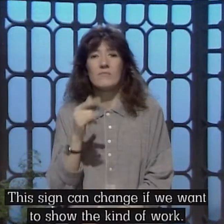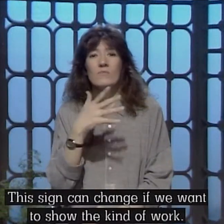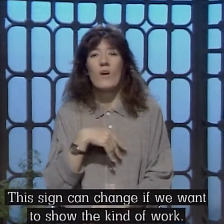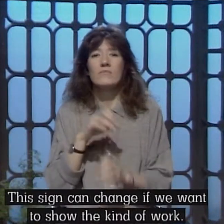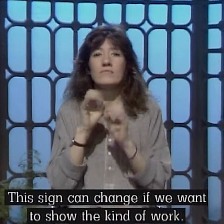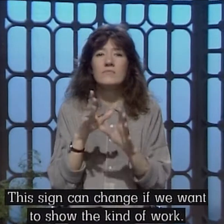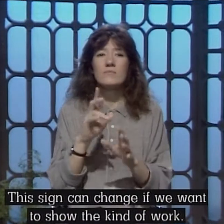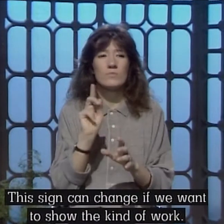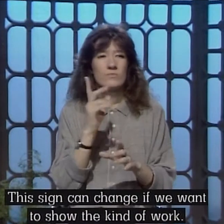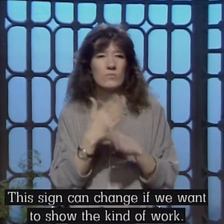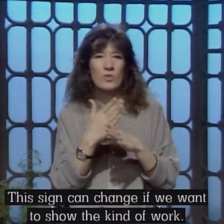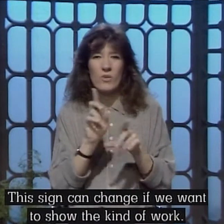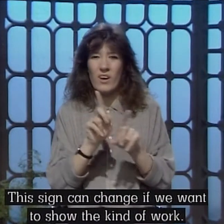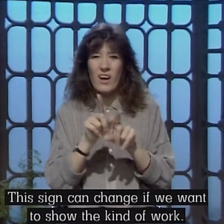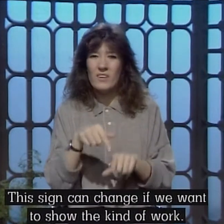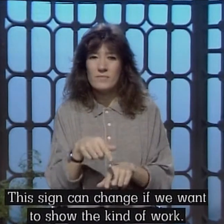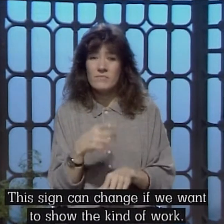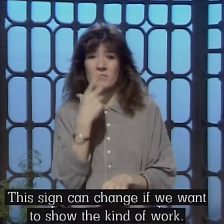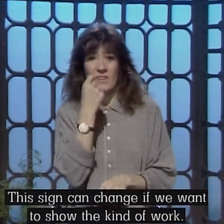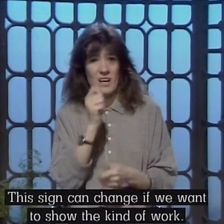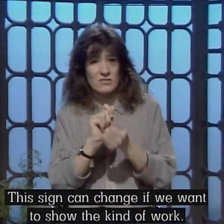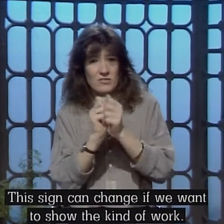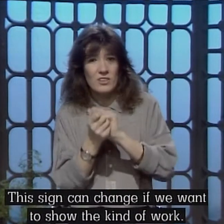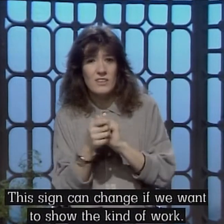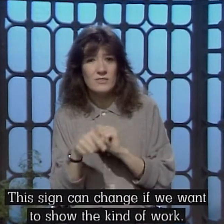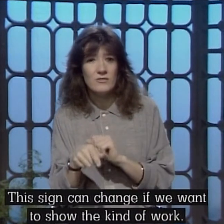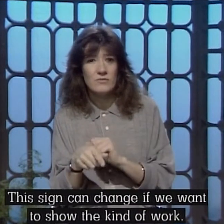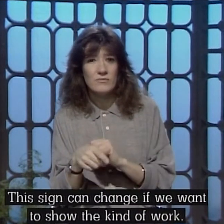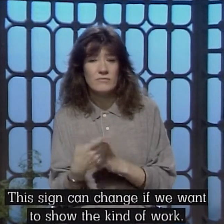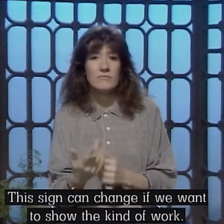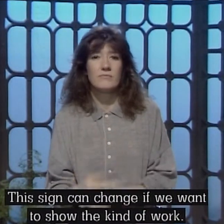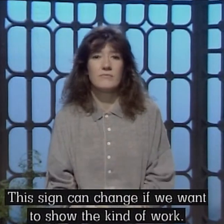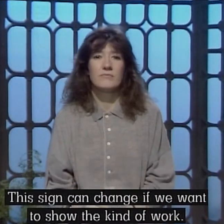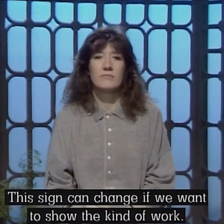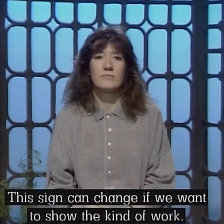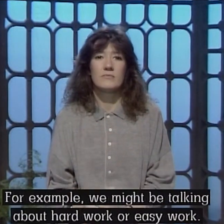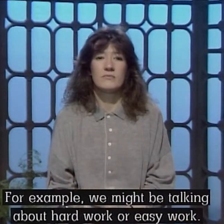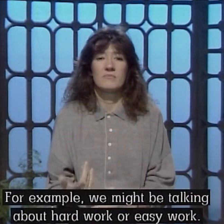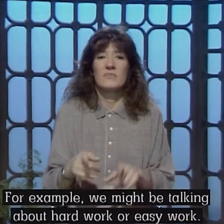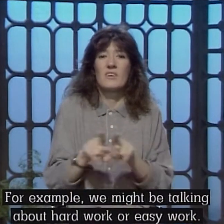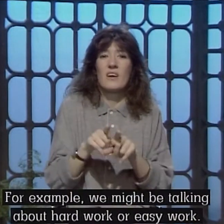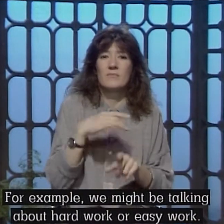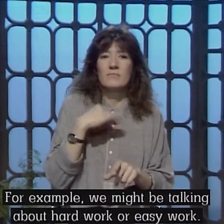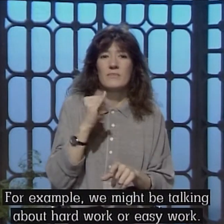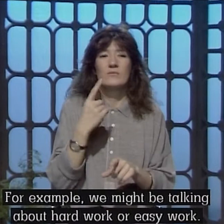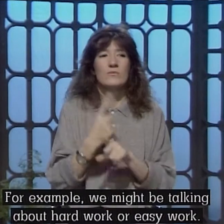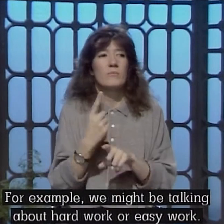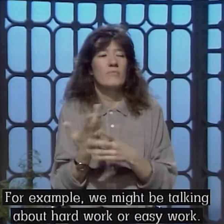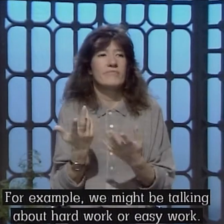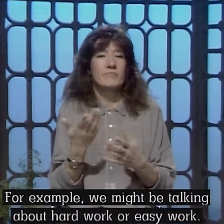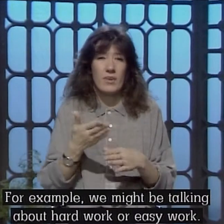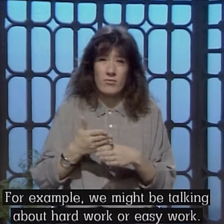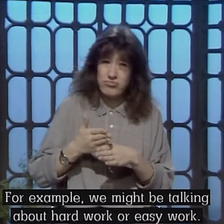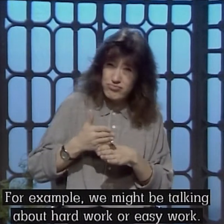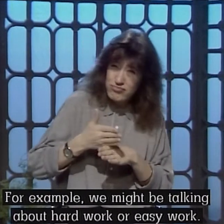This sign can change if we want to describe the kind of work. For example, we might be talking about hard